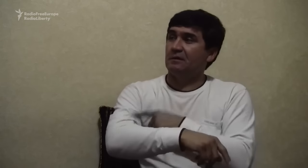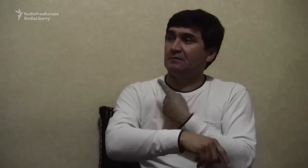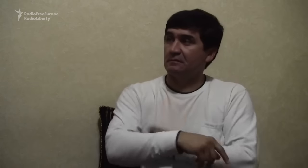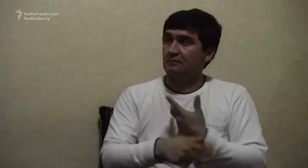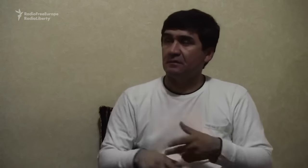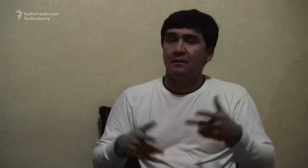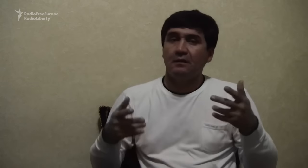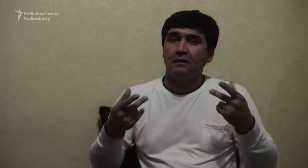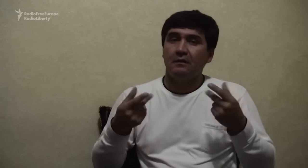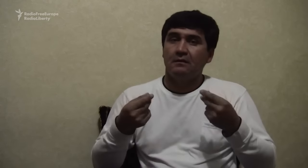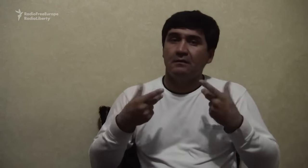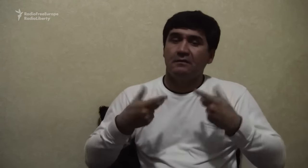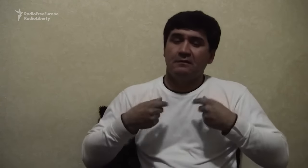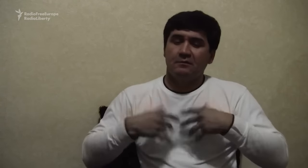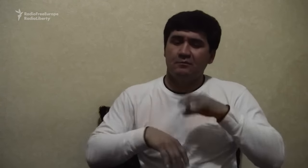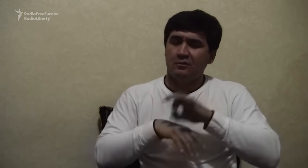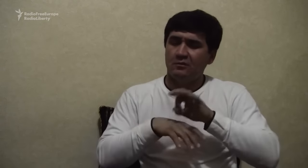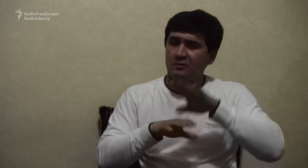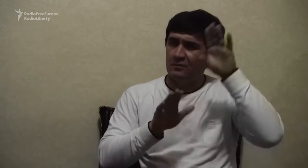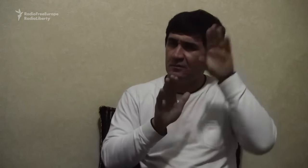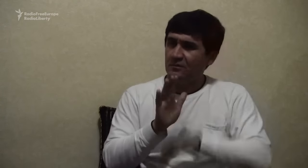When I was a child, we had a party and we had many guests.